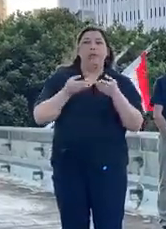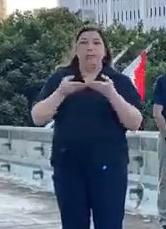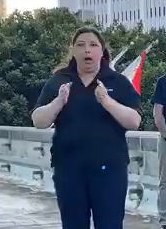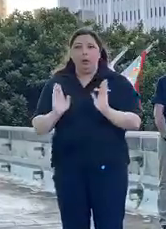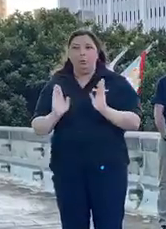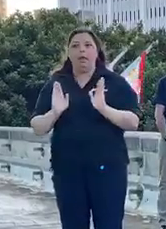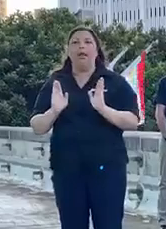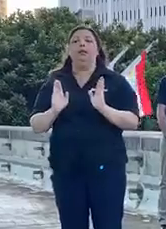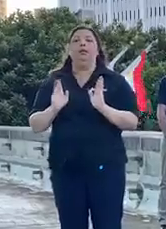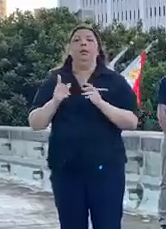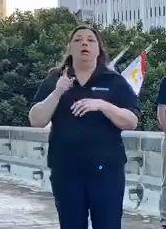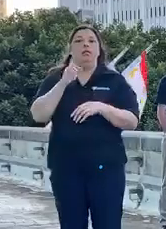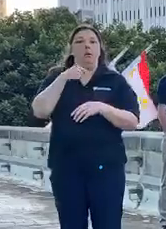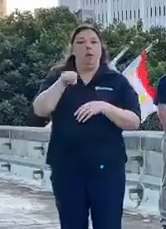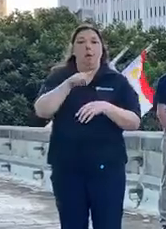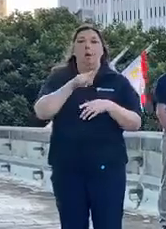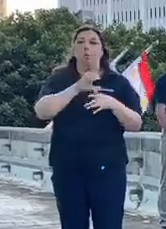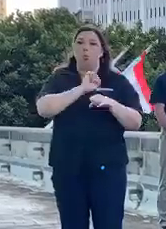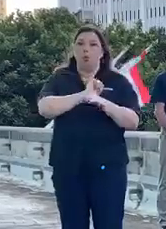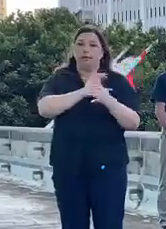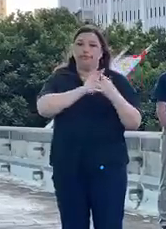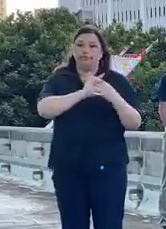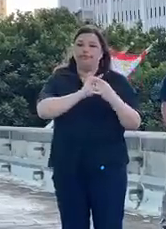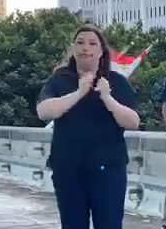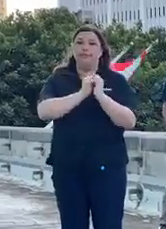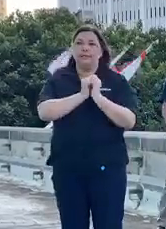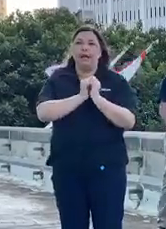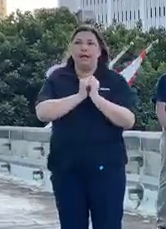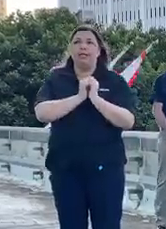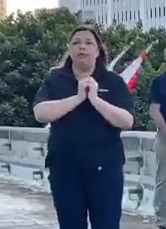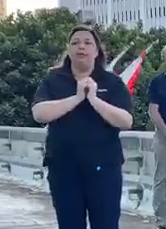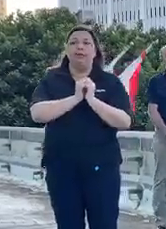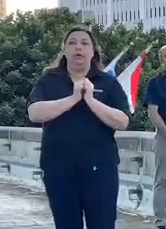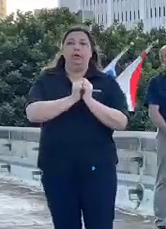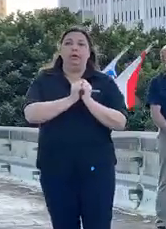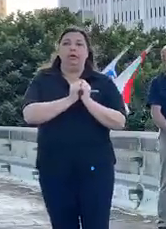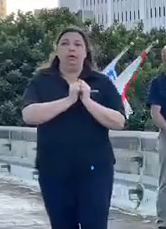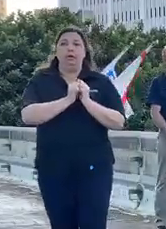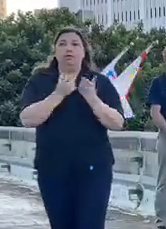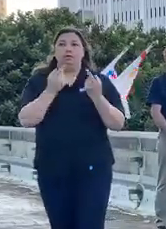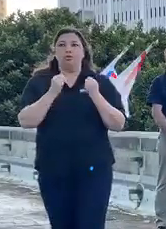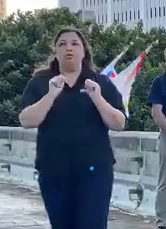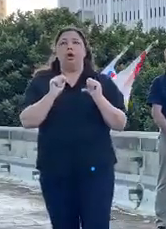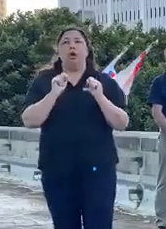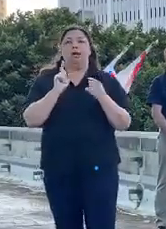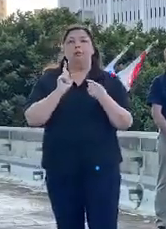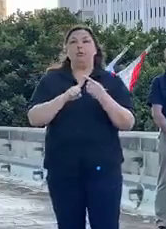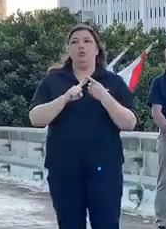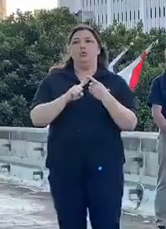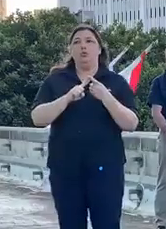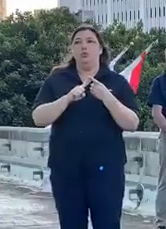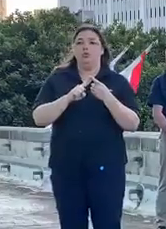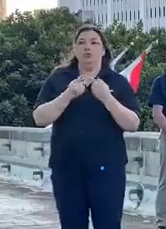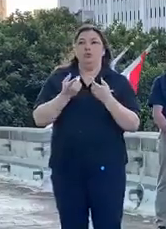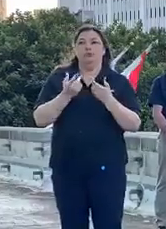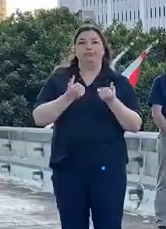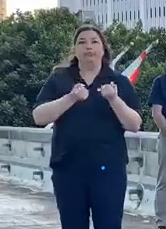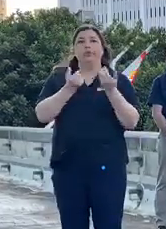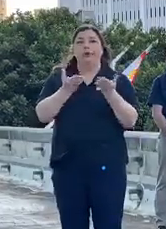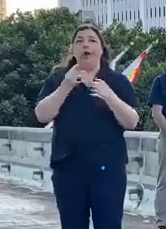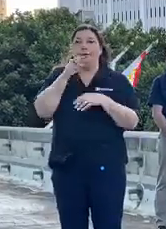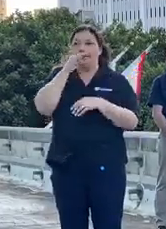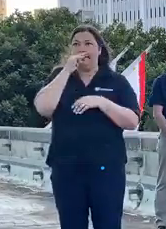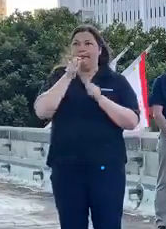public, are working together really on a unified message in ways that we can again stand up and provide our